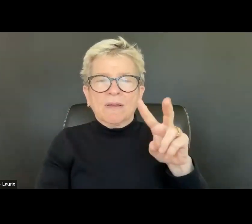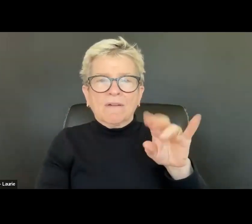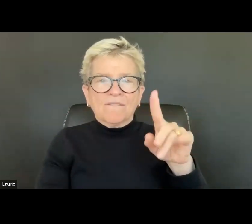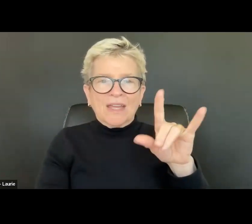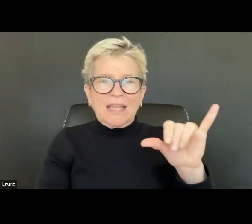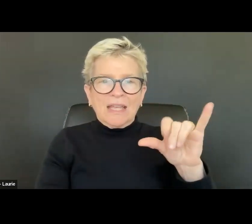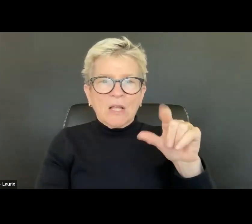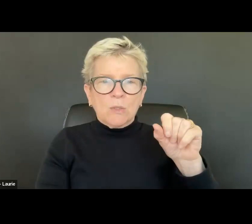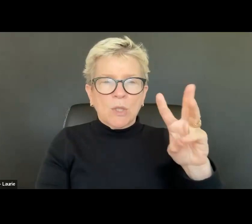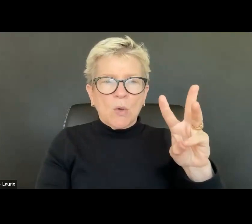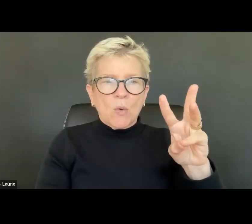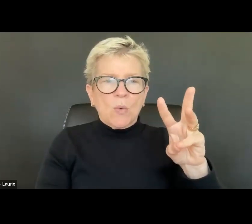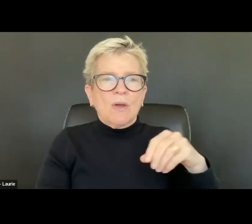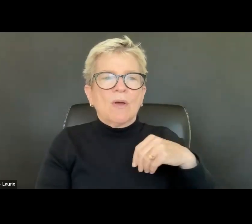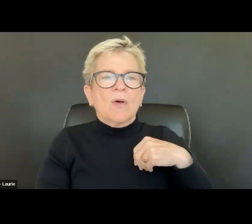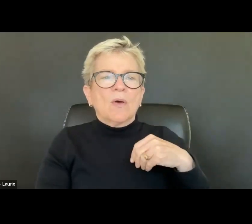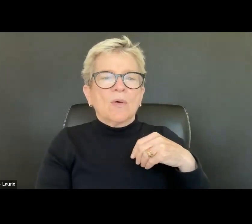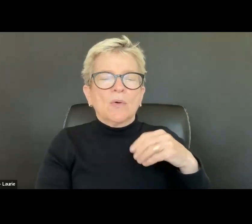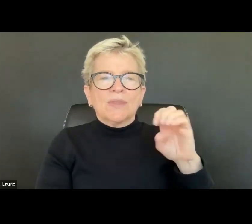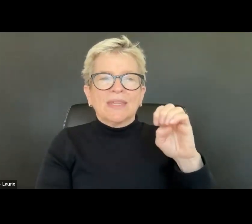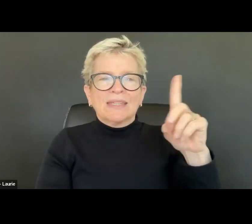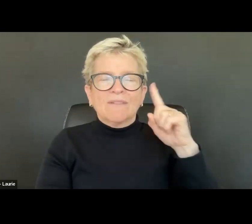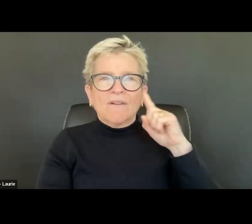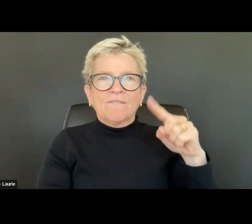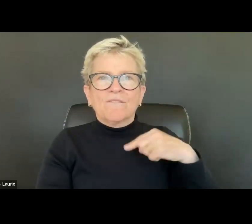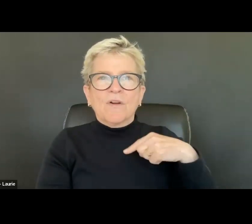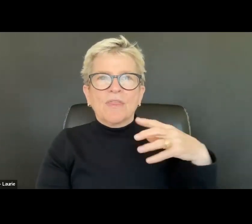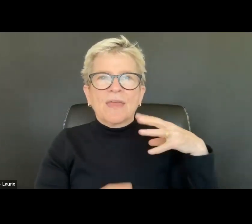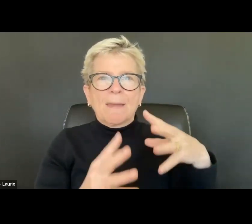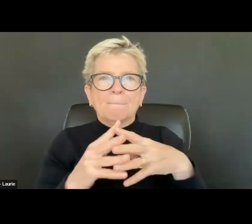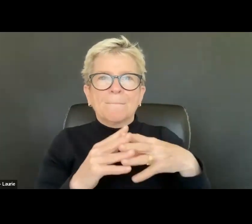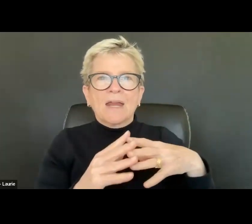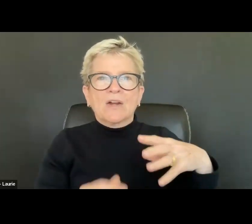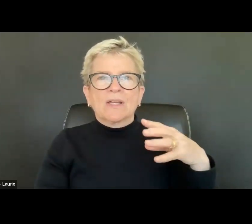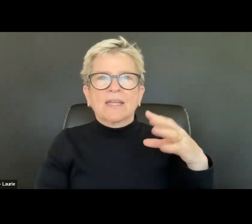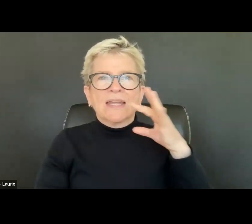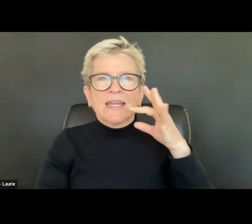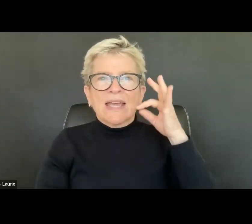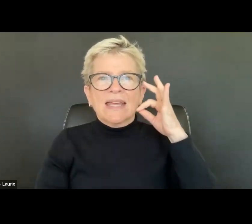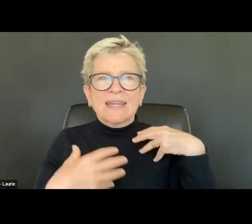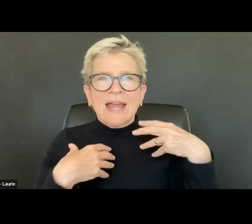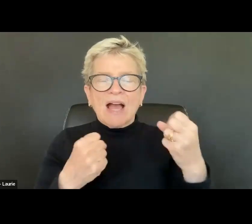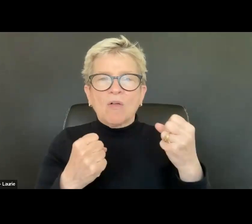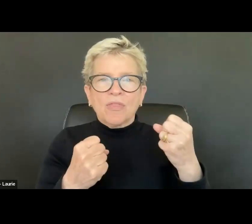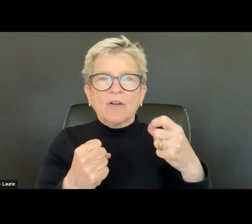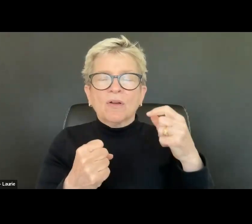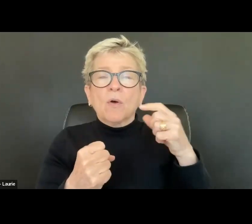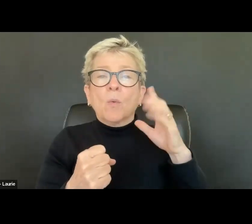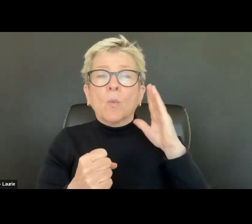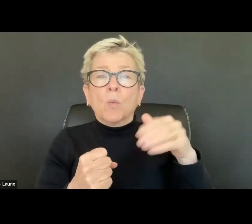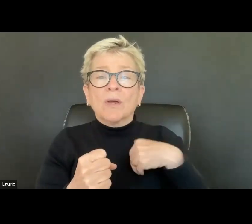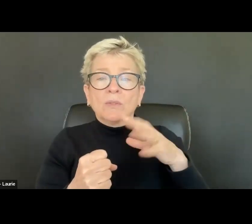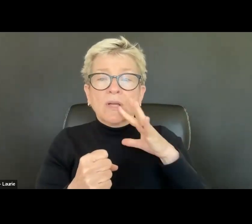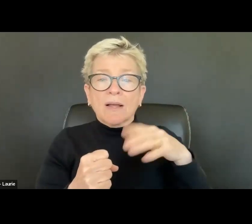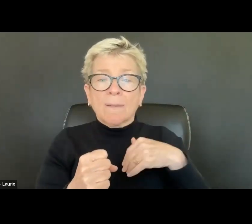executive director of the American Indian Health Commission, and who I think you've heard from before, will be sharing information today about tribal-centric